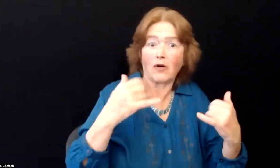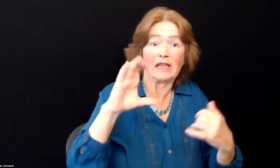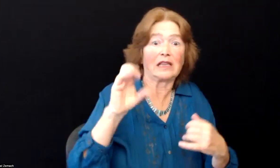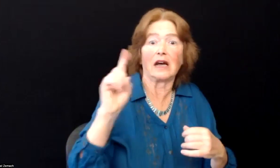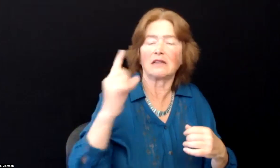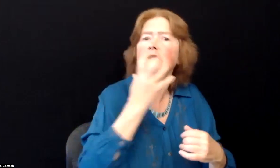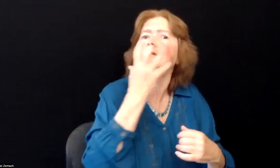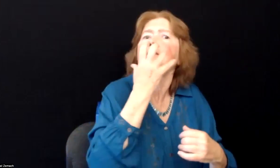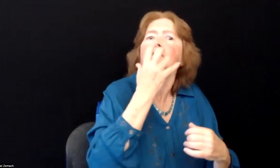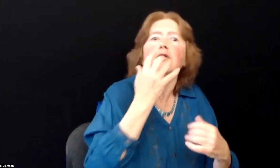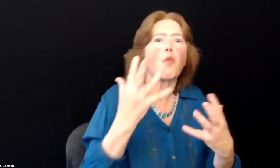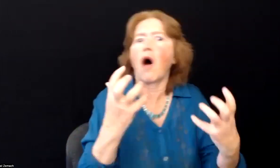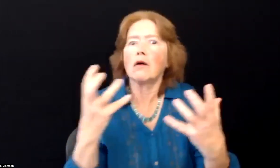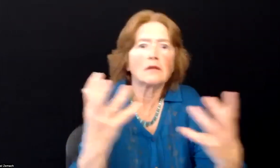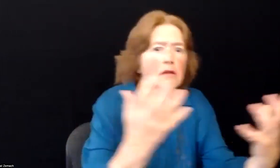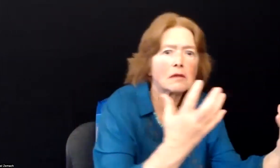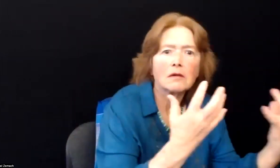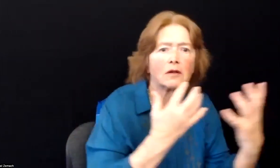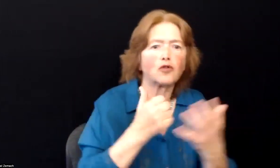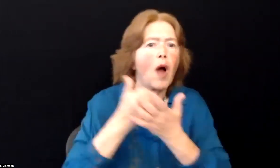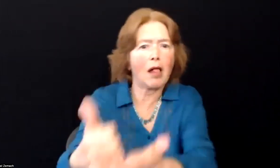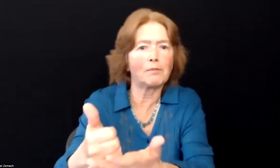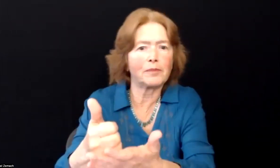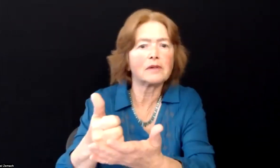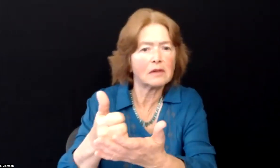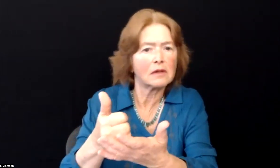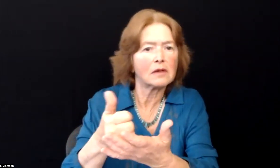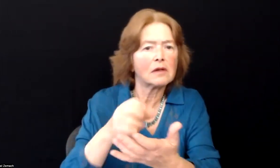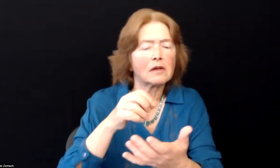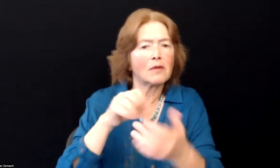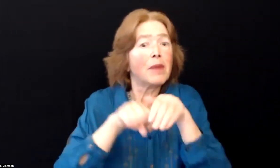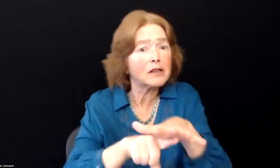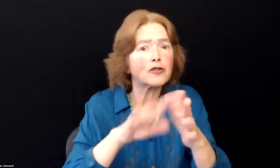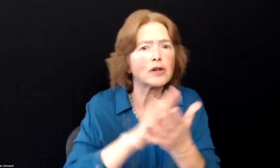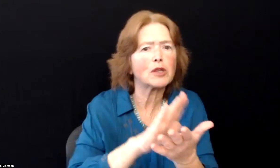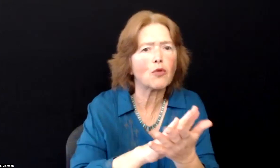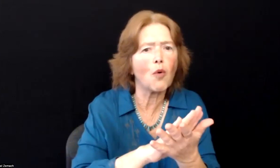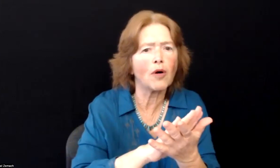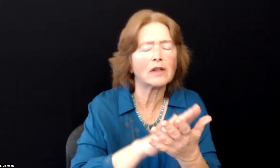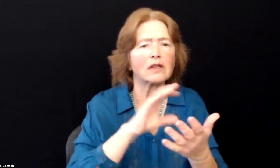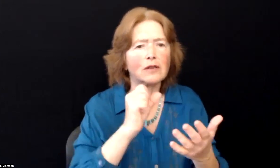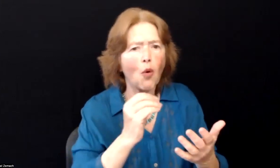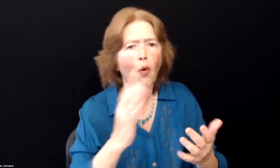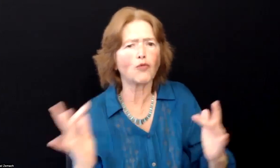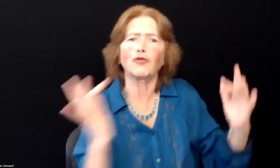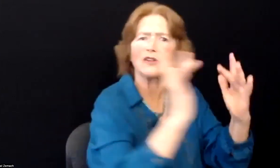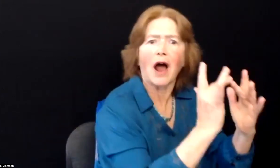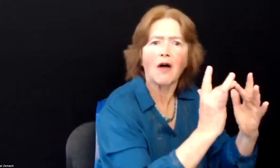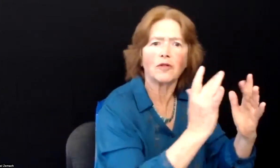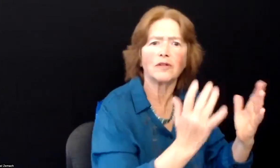at the California School for the Deaf, the staff here really want to support teachers in the mainstream programs. So reach out